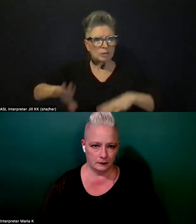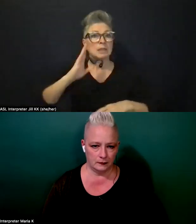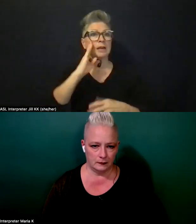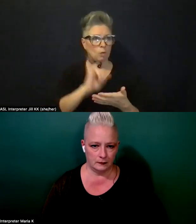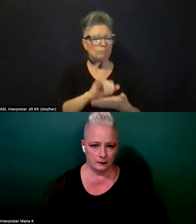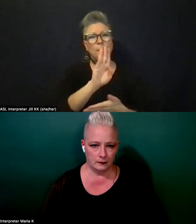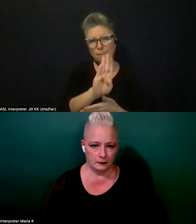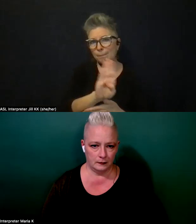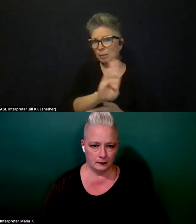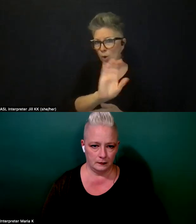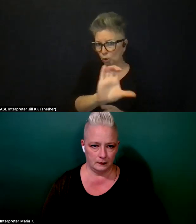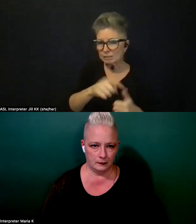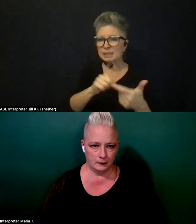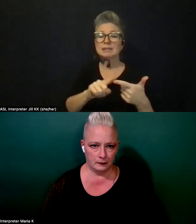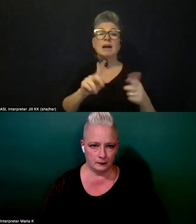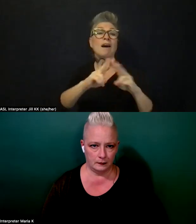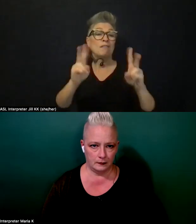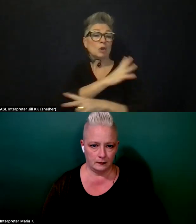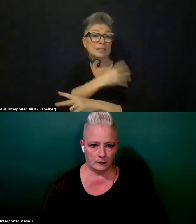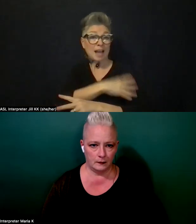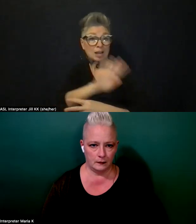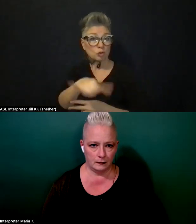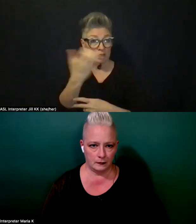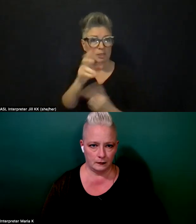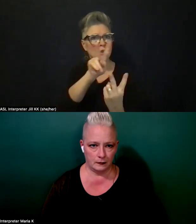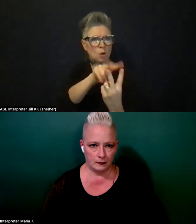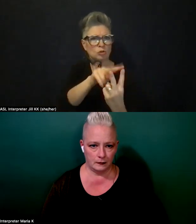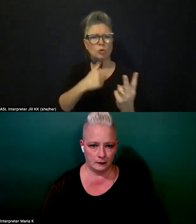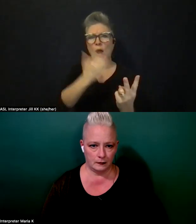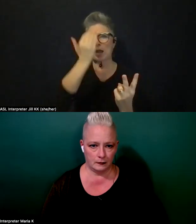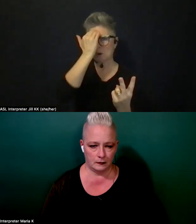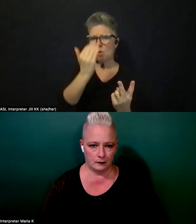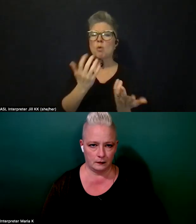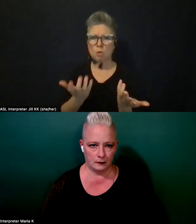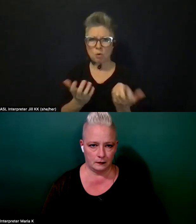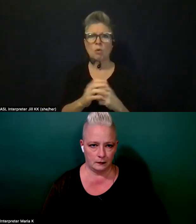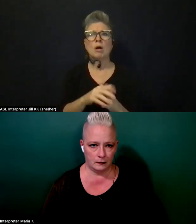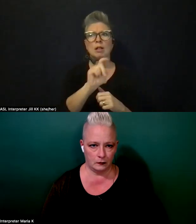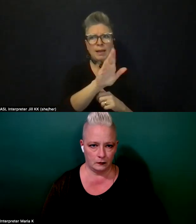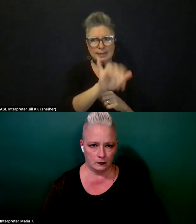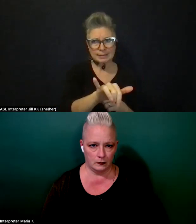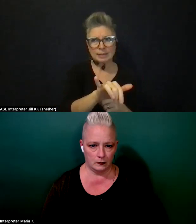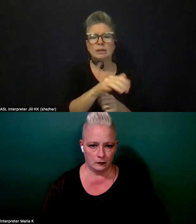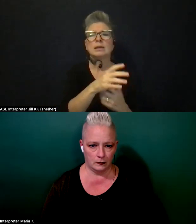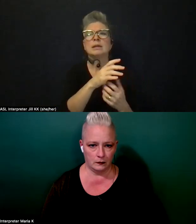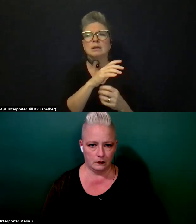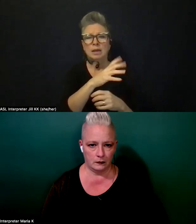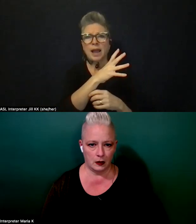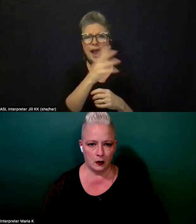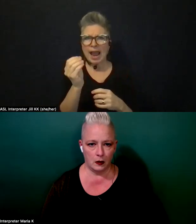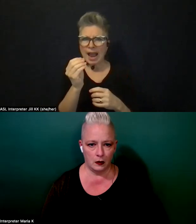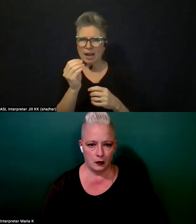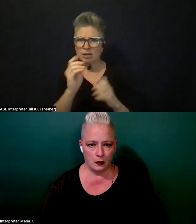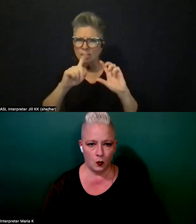Christmas, a very college Christmas just don't to Lacey and Scotland. And Where Are You Christmas?